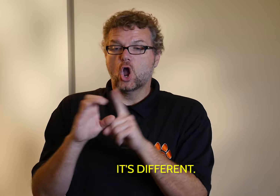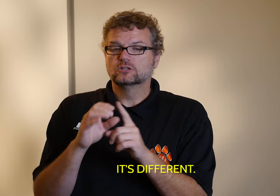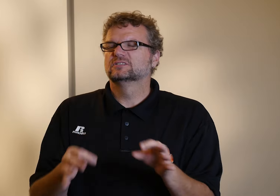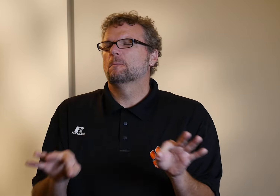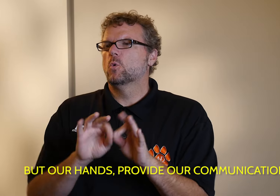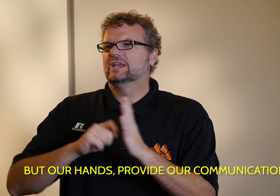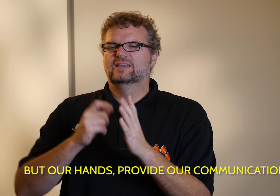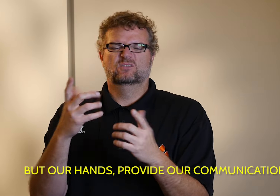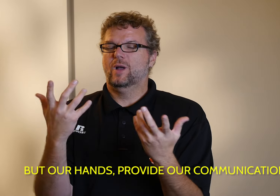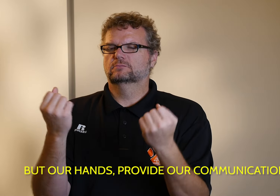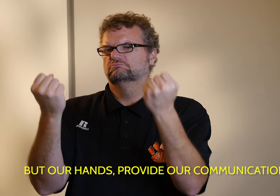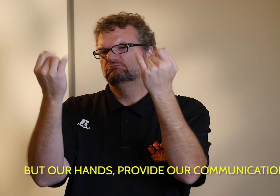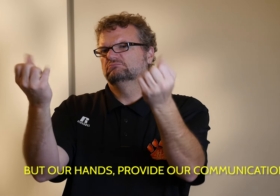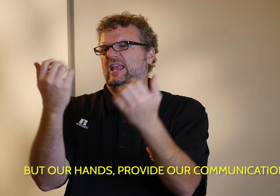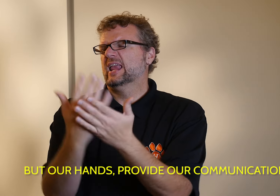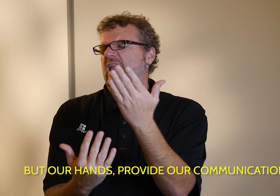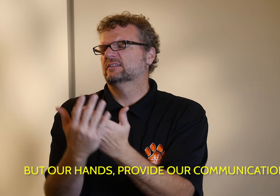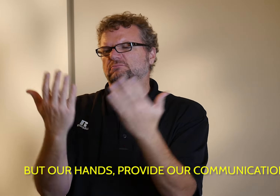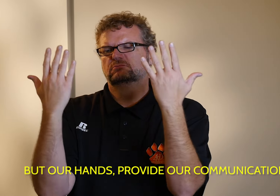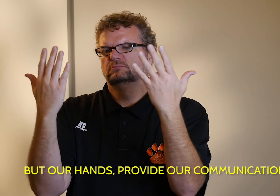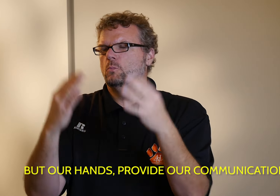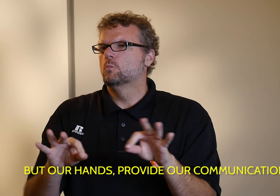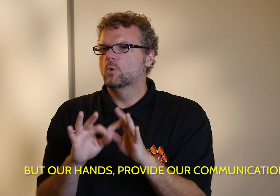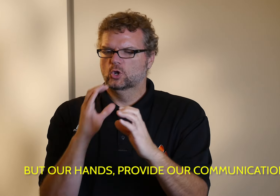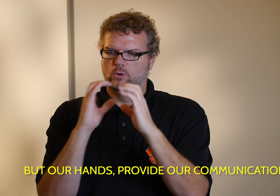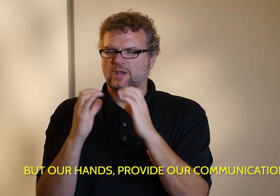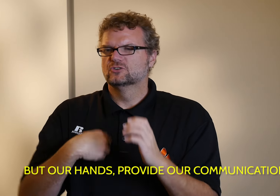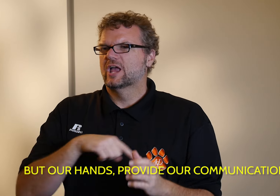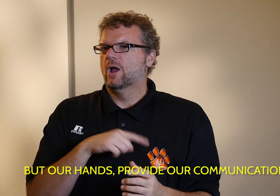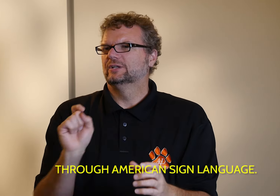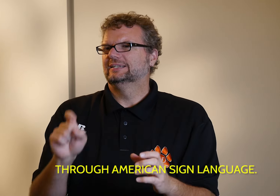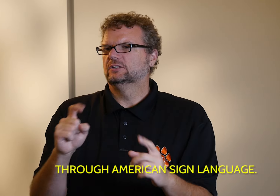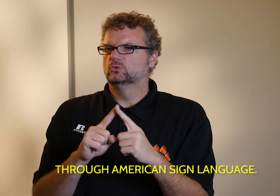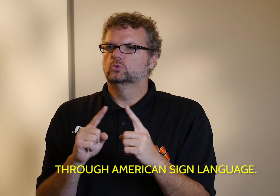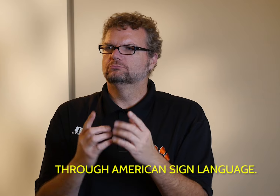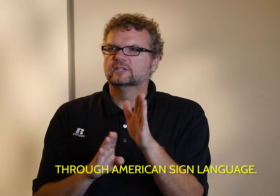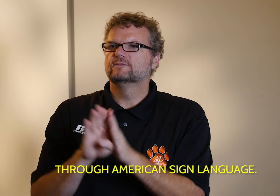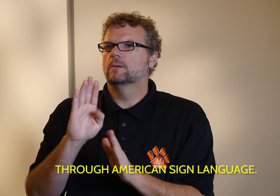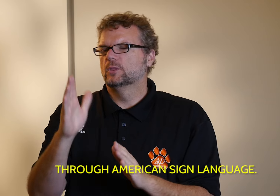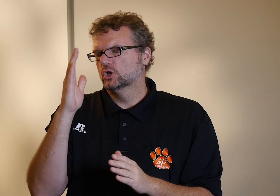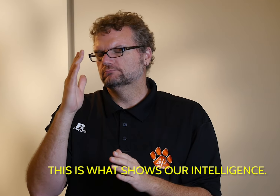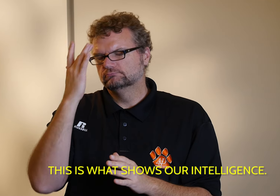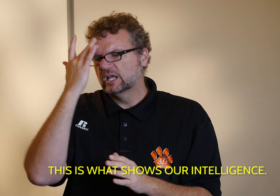different. But our hands provide our communication through American Sign Language. This is what shows